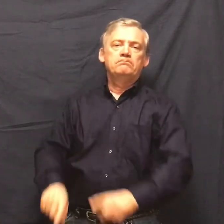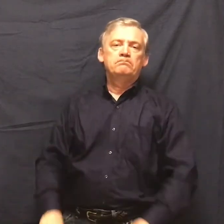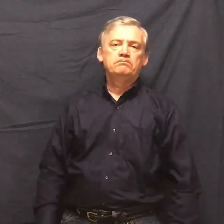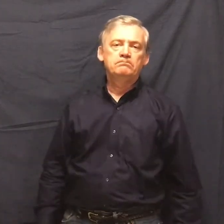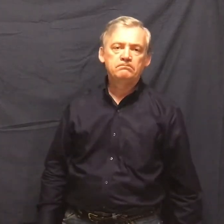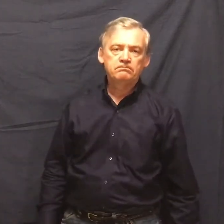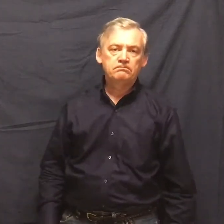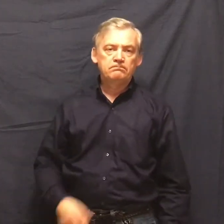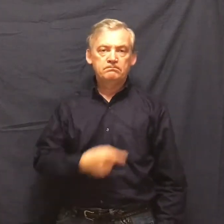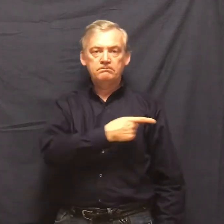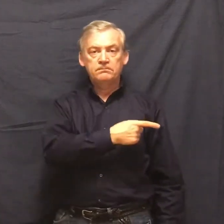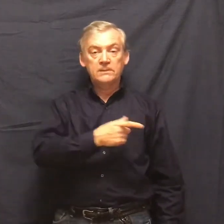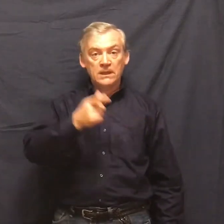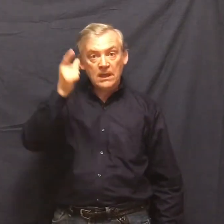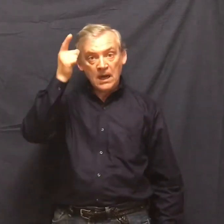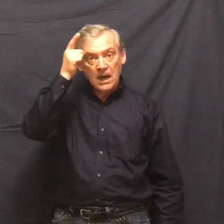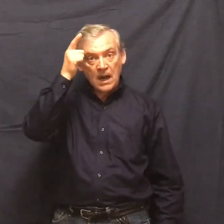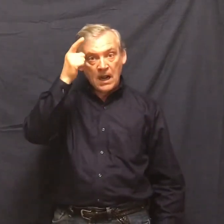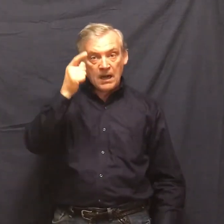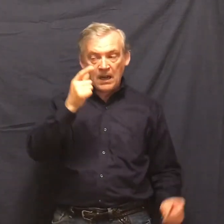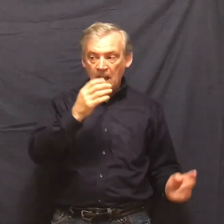Lenny was watching George excitedly.